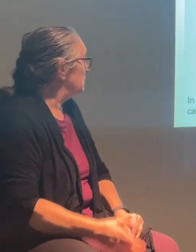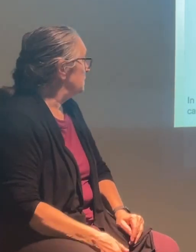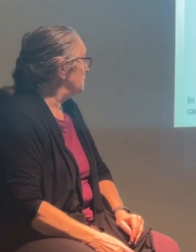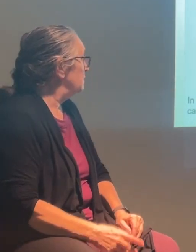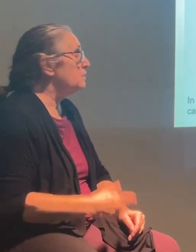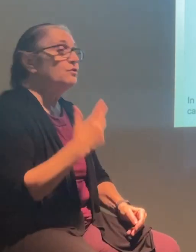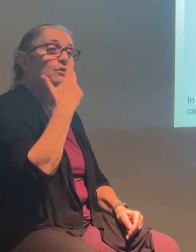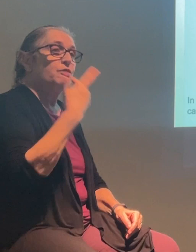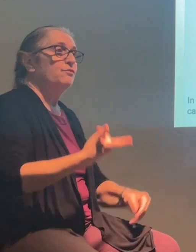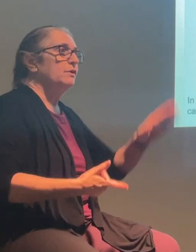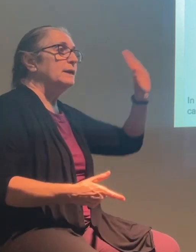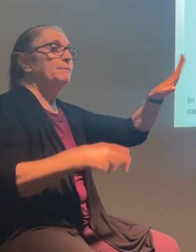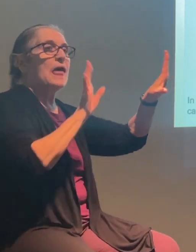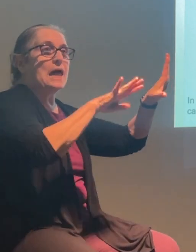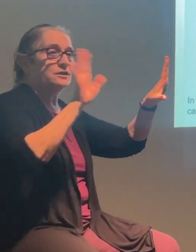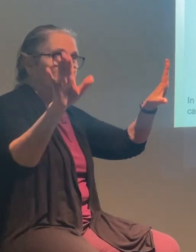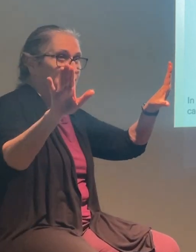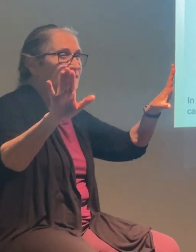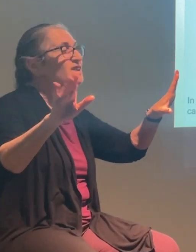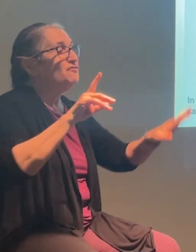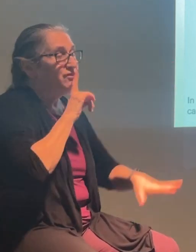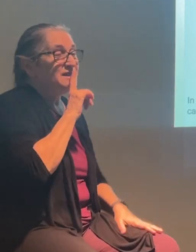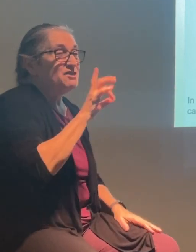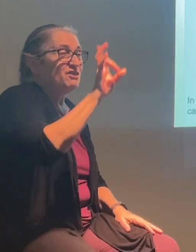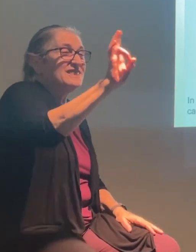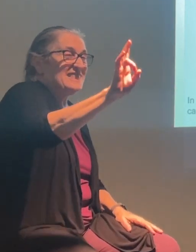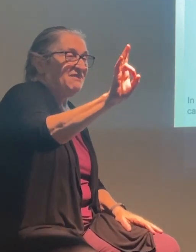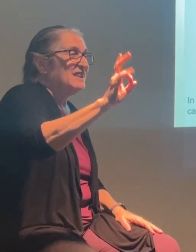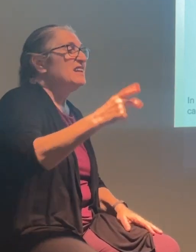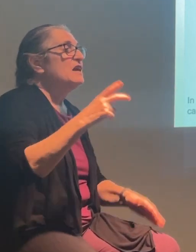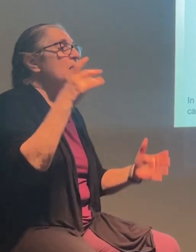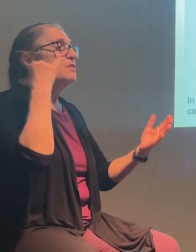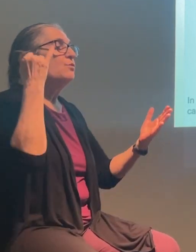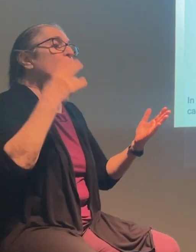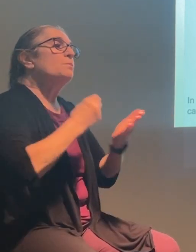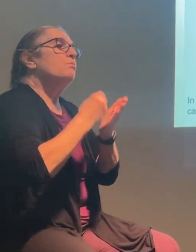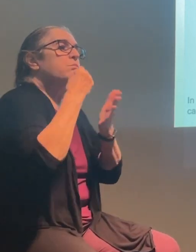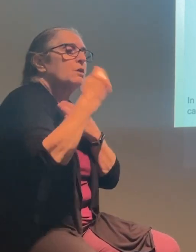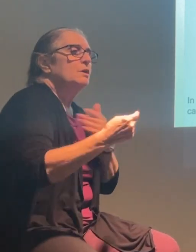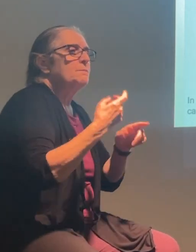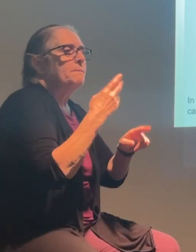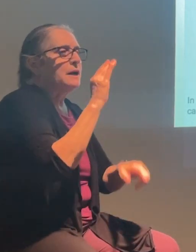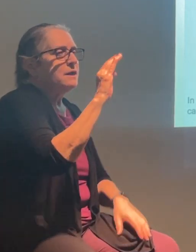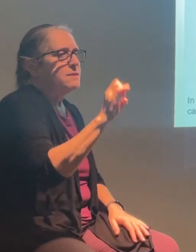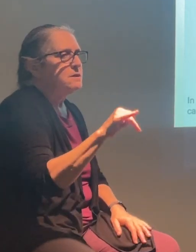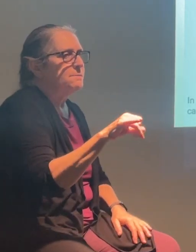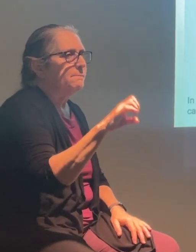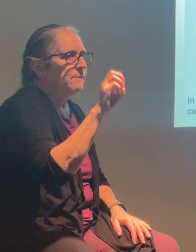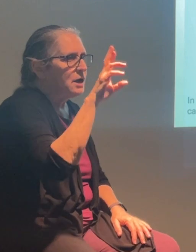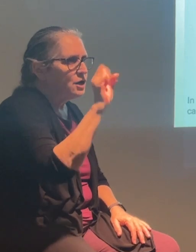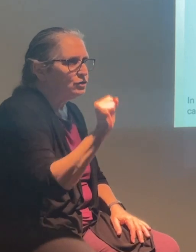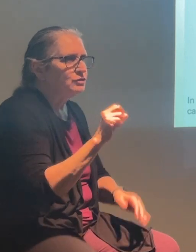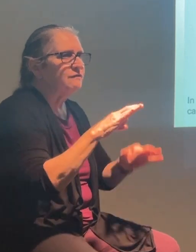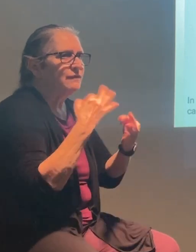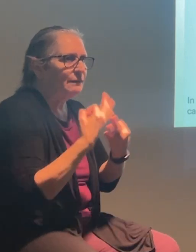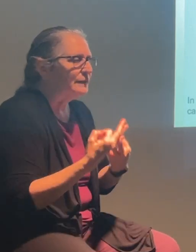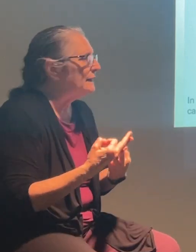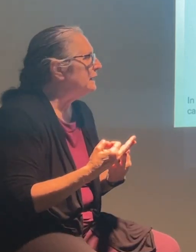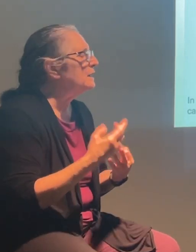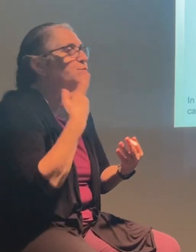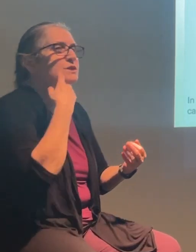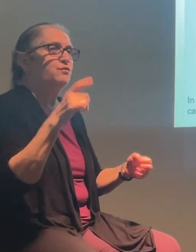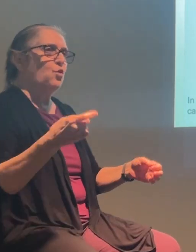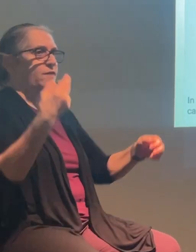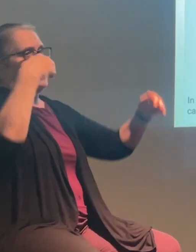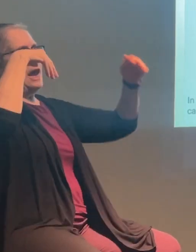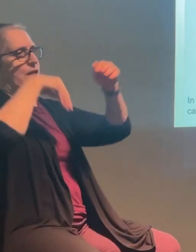are 3 panels out of 7 that were commissioned by the Meyer family for their upcoming home. It was supposed to be the foyer, the